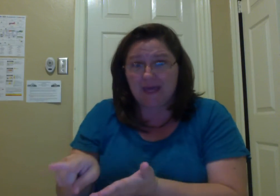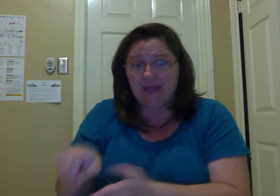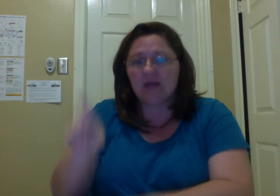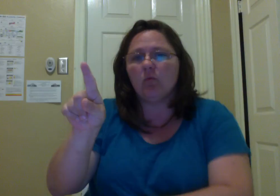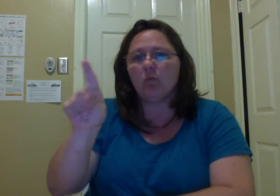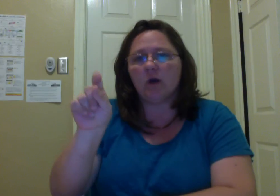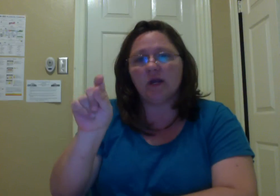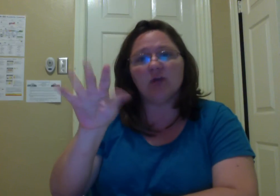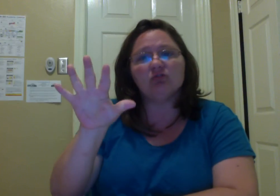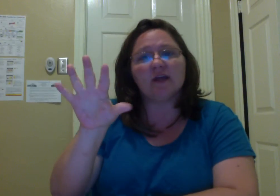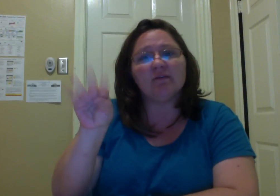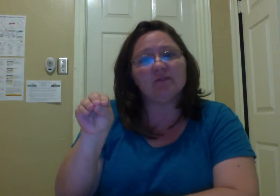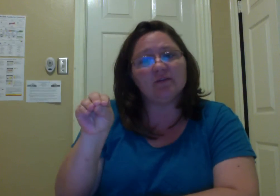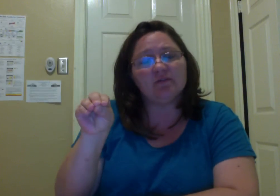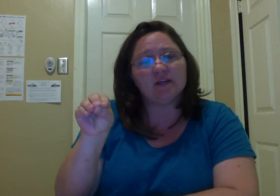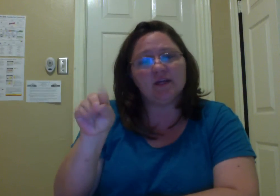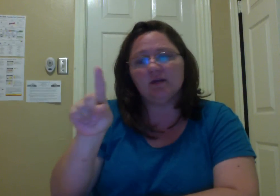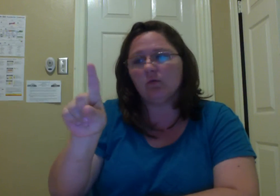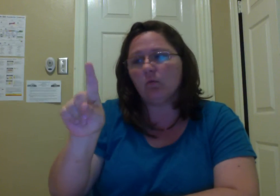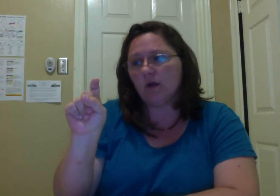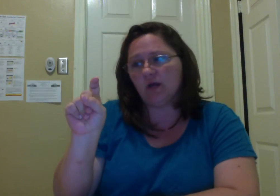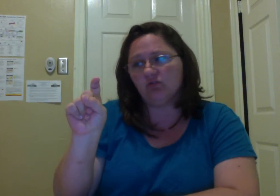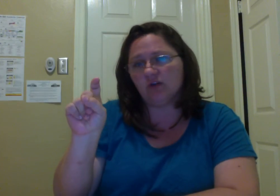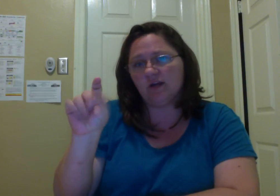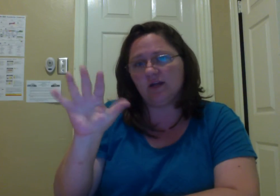pay $150